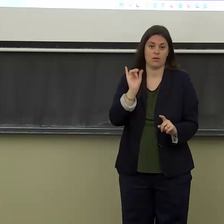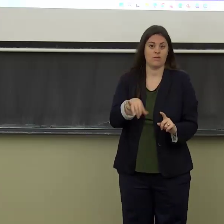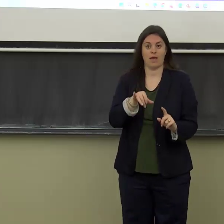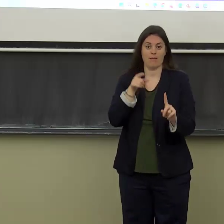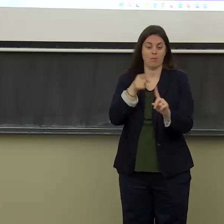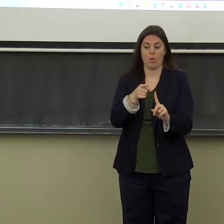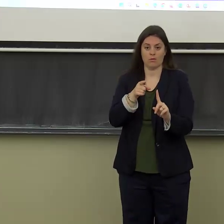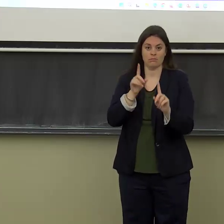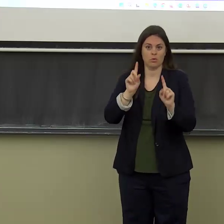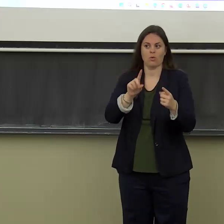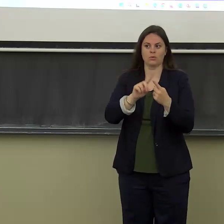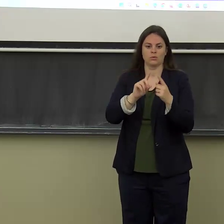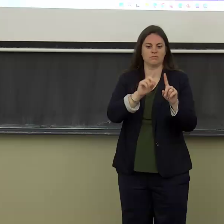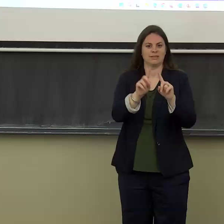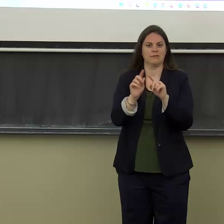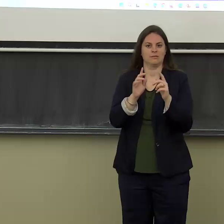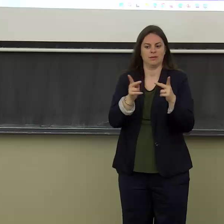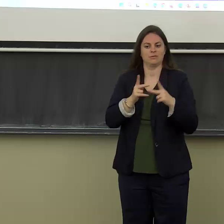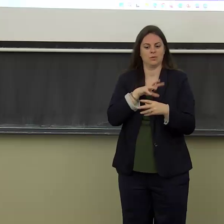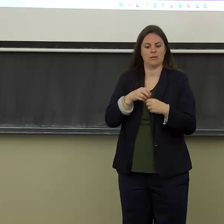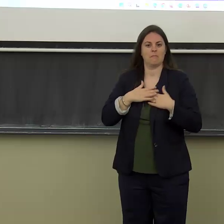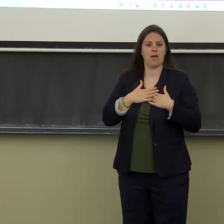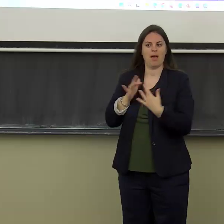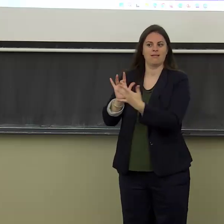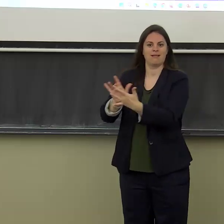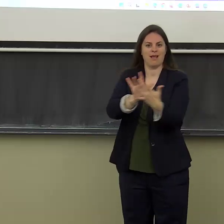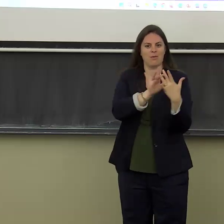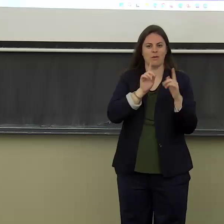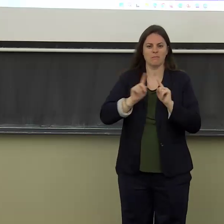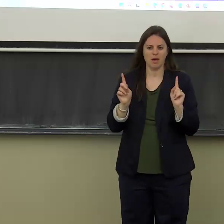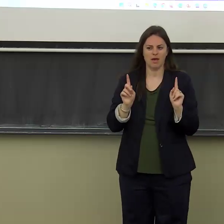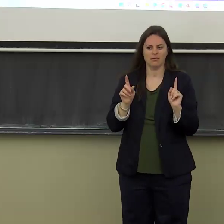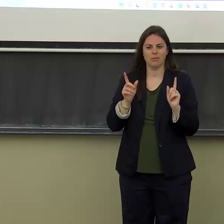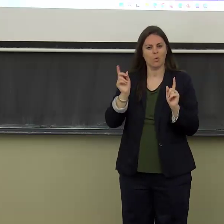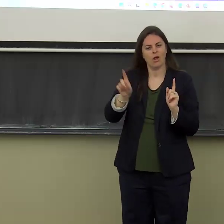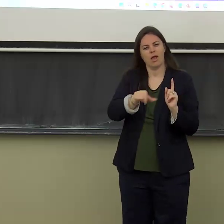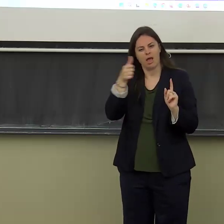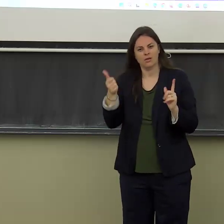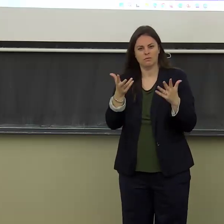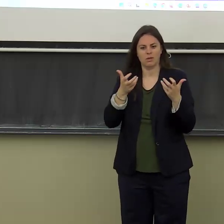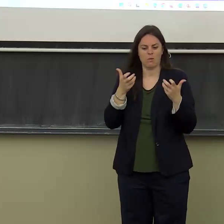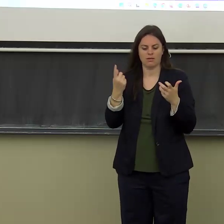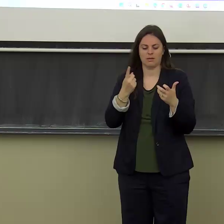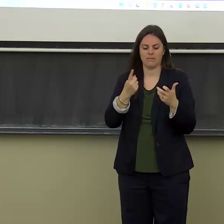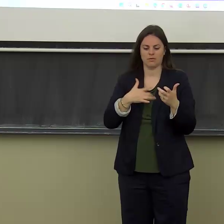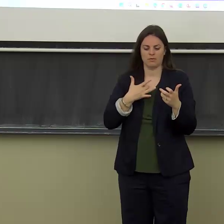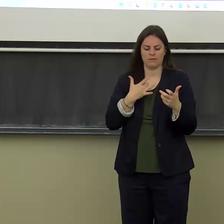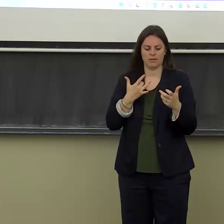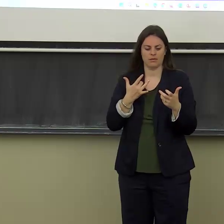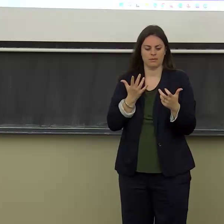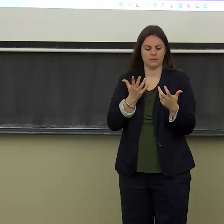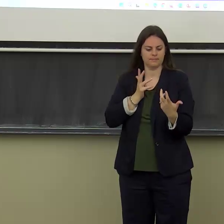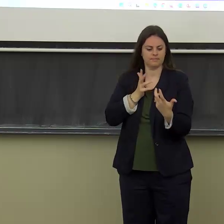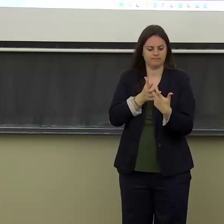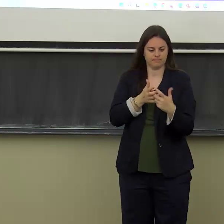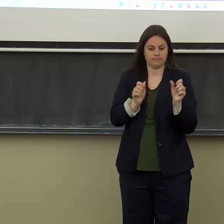network. But what else do we want to surface that feels something containable for this kind of session? Just